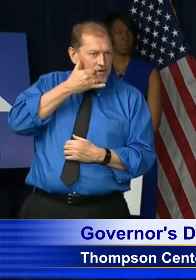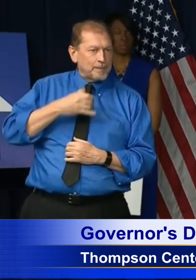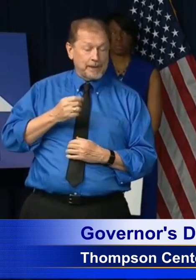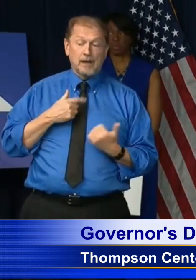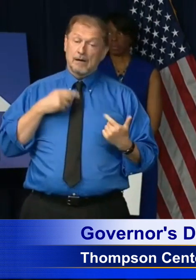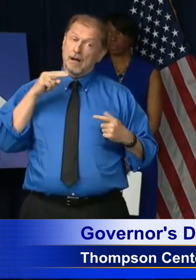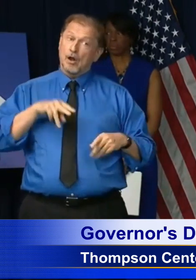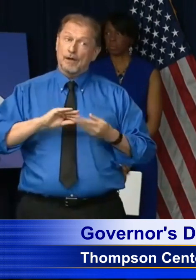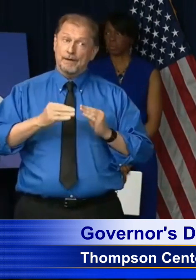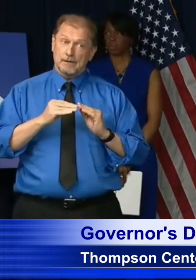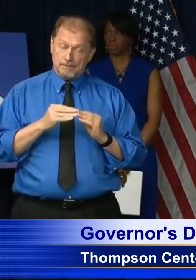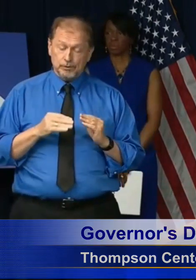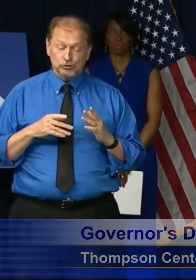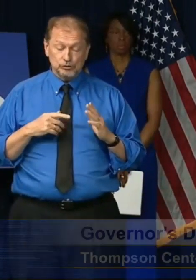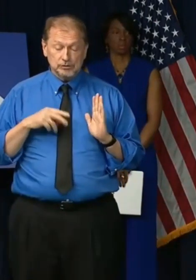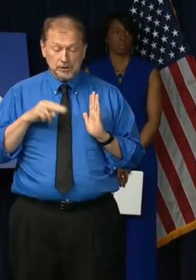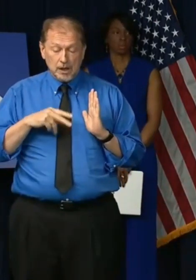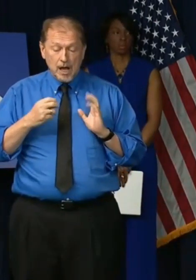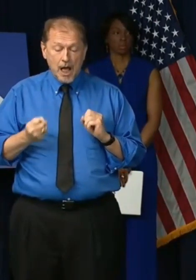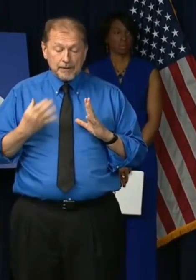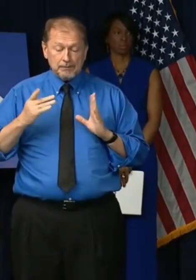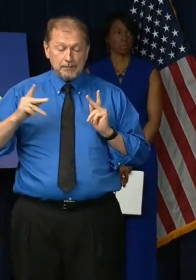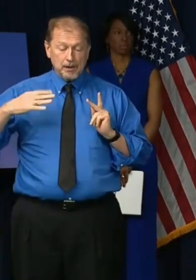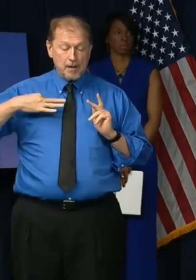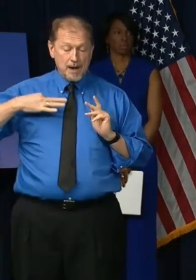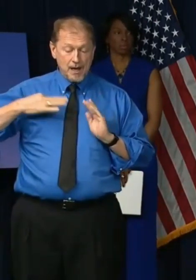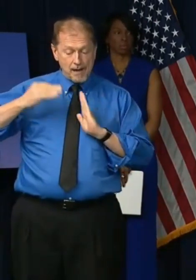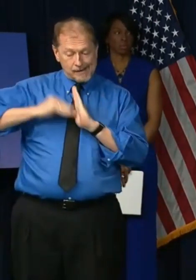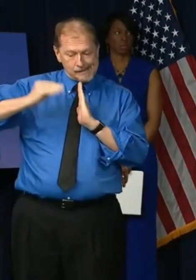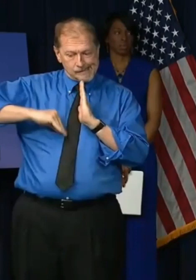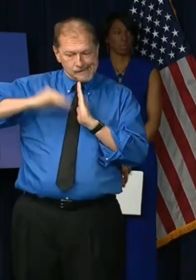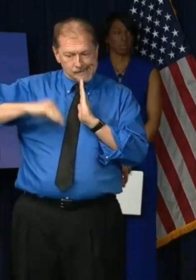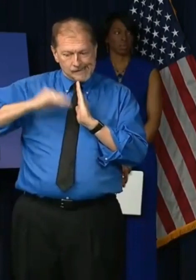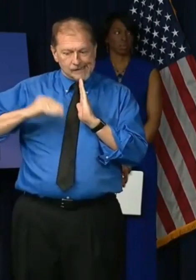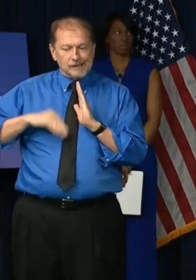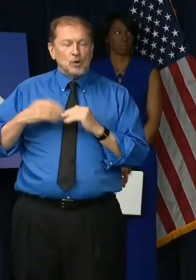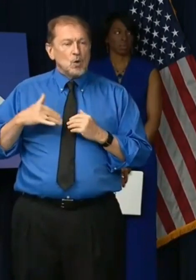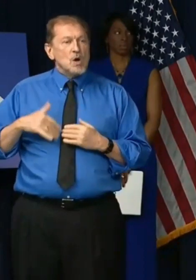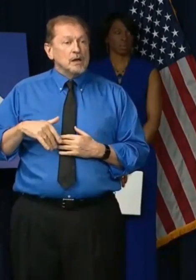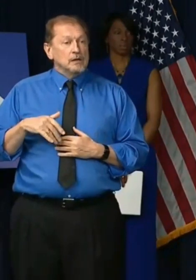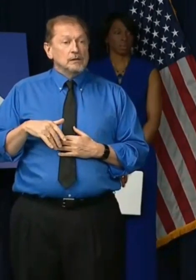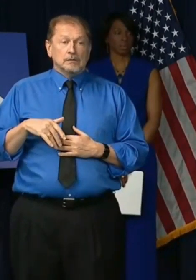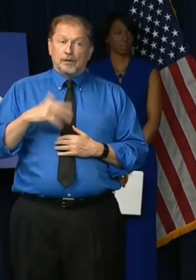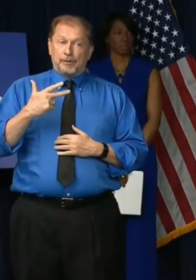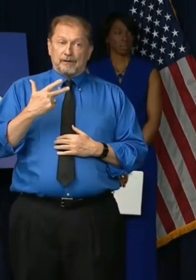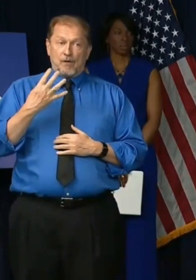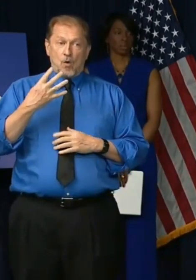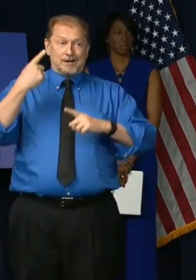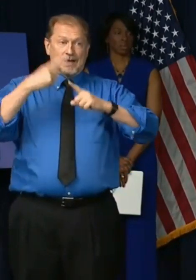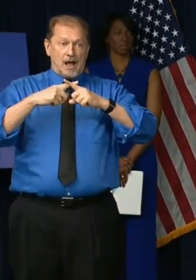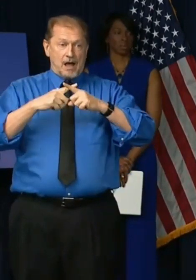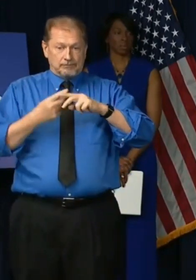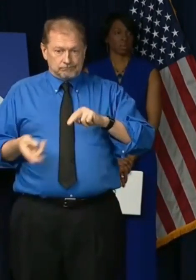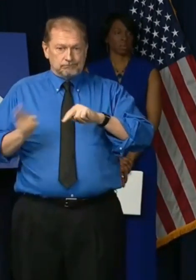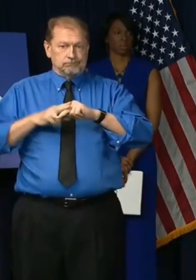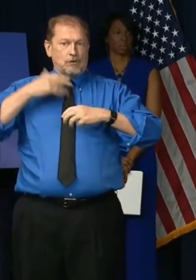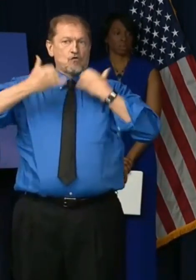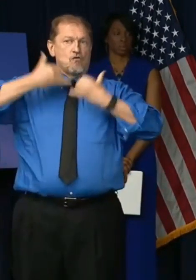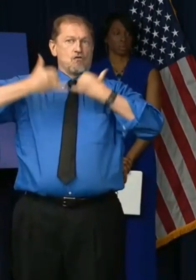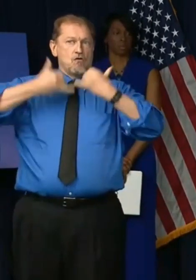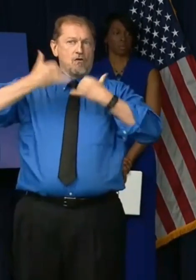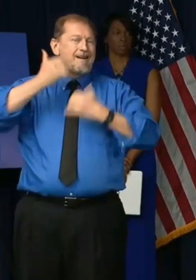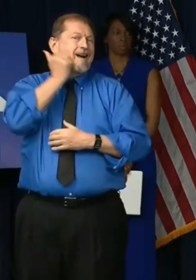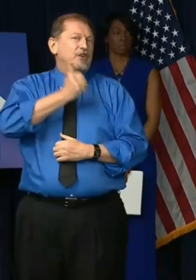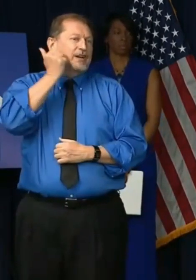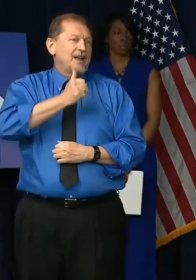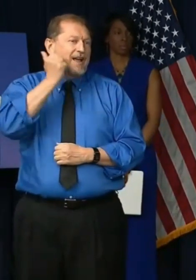them reasonably frequently, we're doing about 3 to 4 times the number of calls now in a day